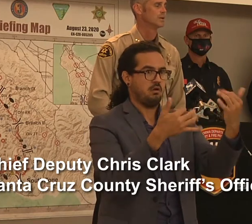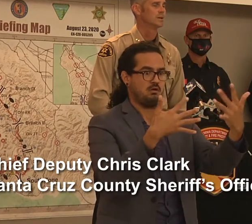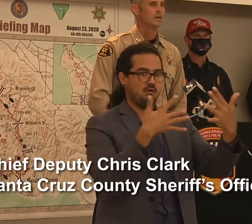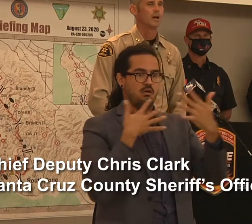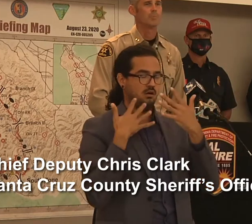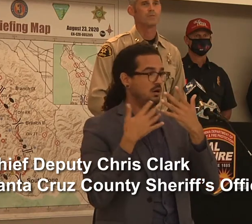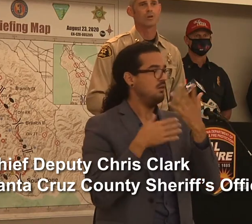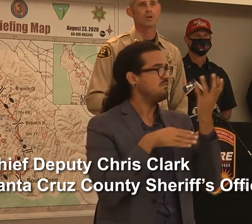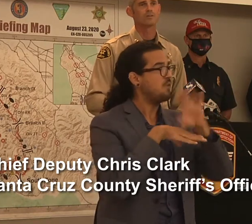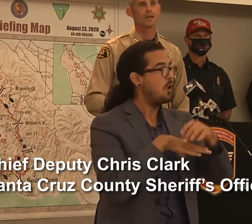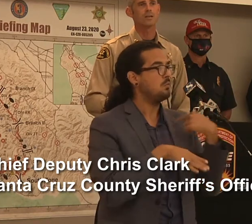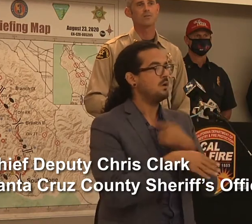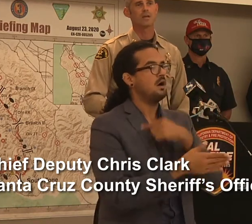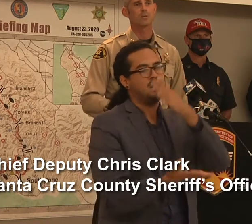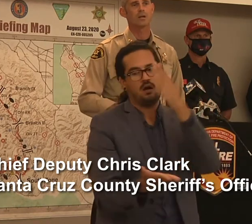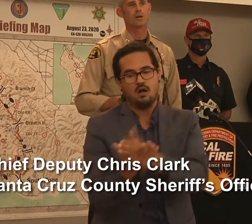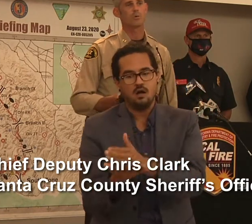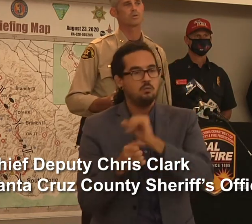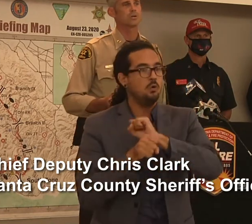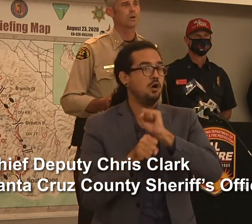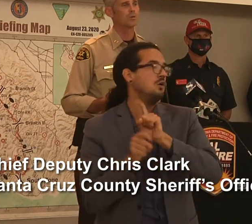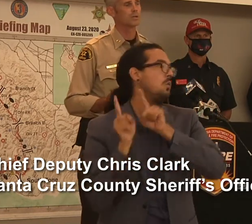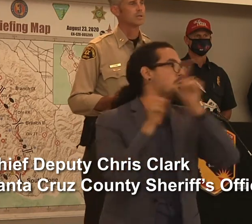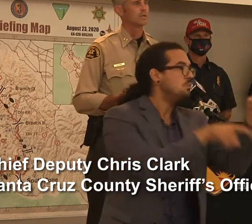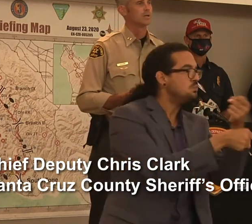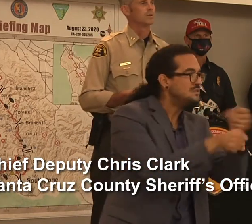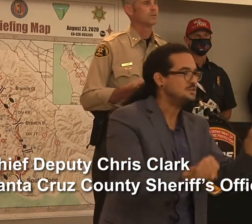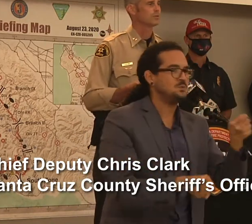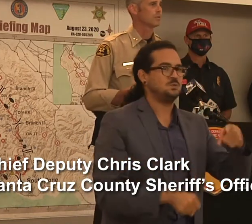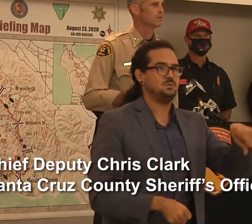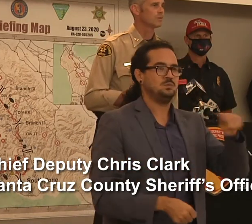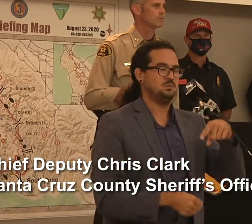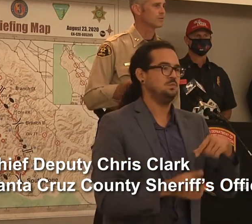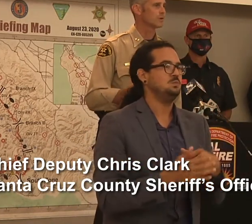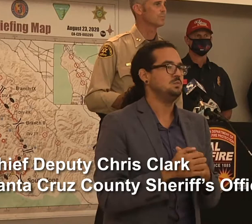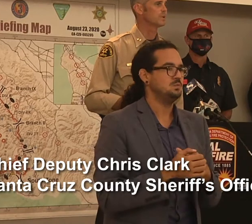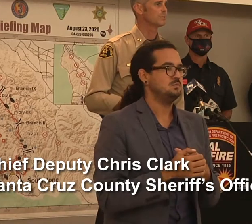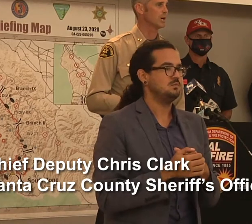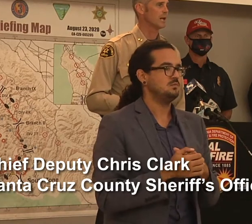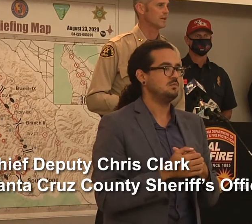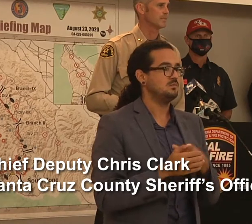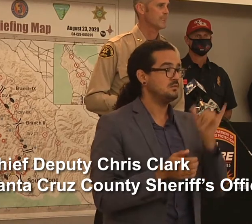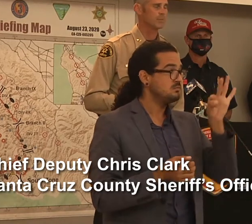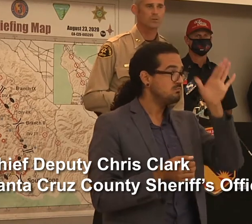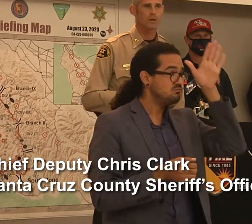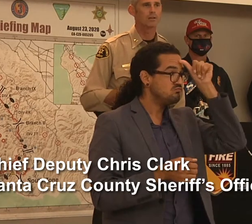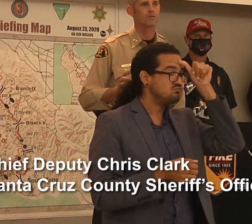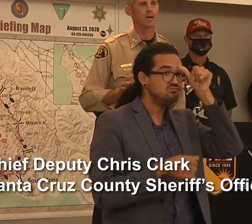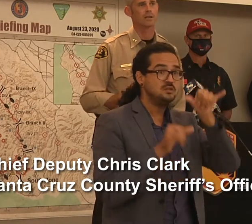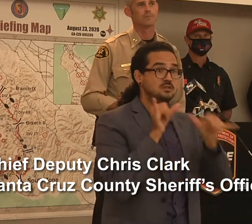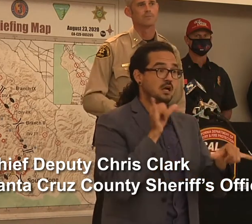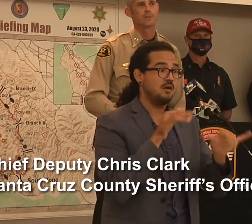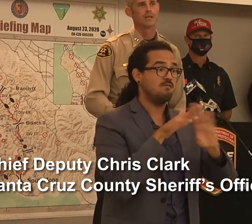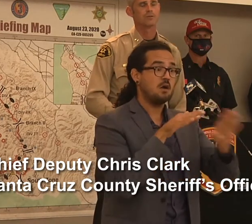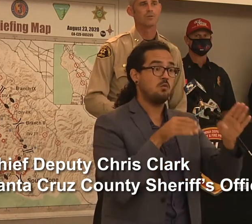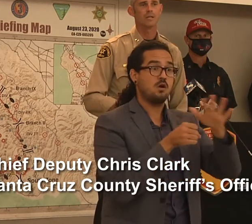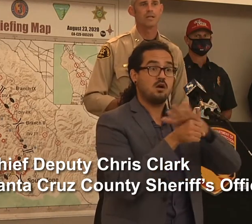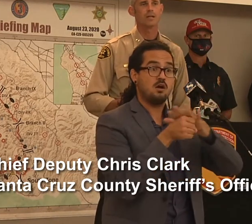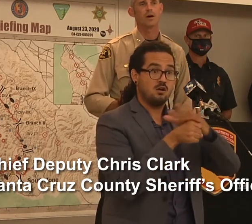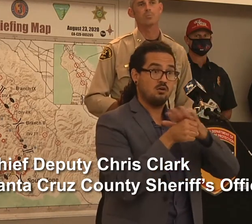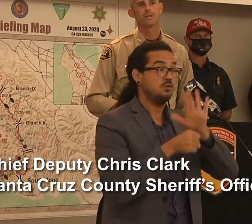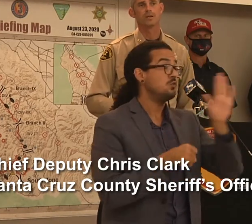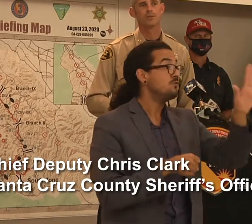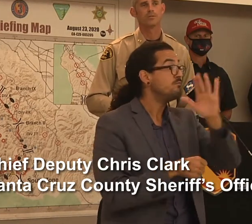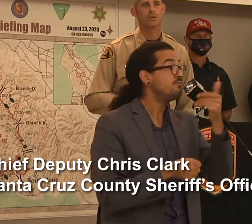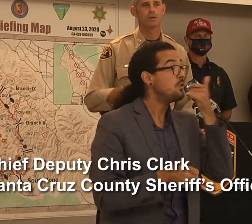resources. But if you're going to stay in the evacuated area, I want you to know that cell service is extremely sporadic, throughout the valley. And so if you